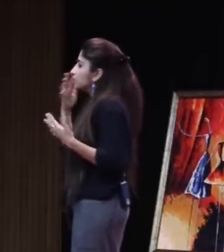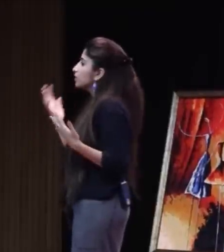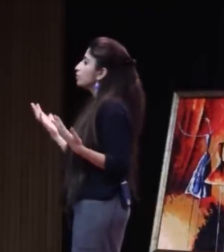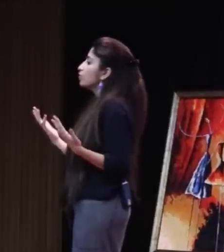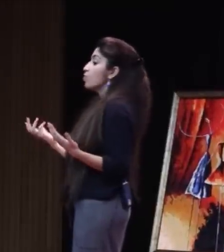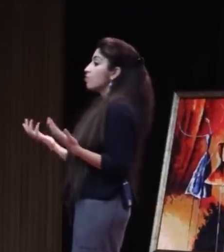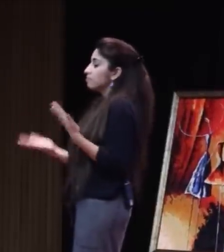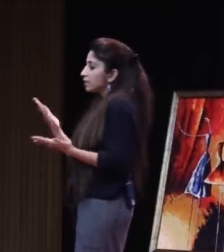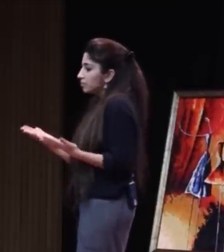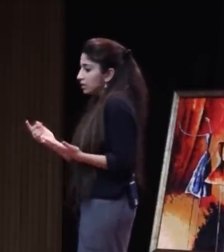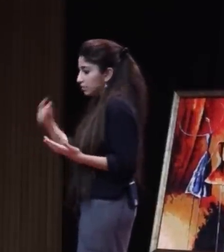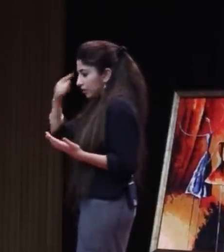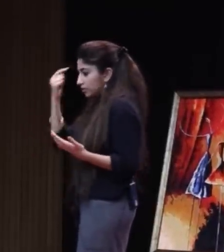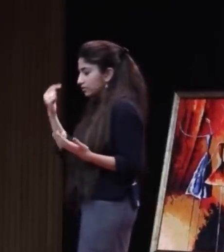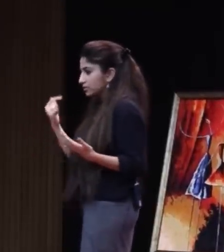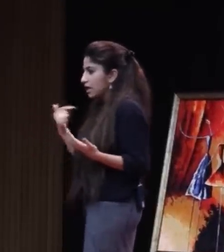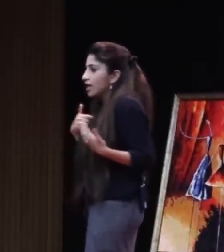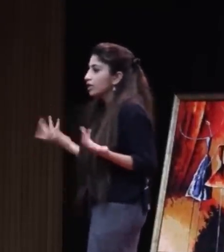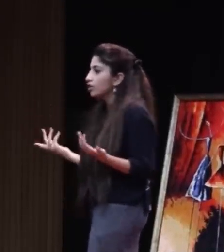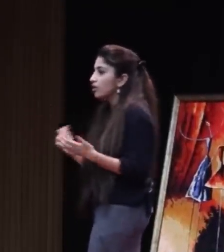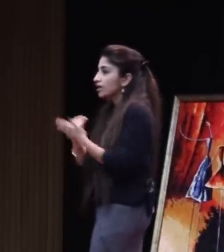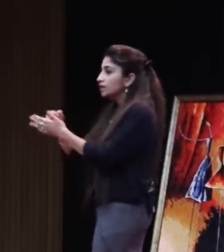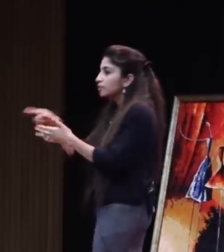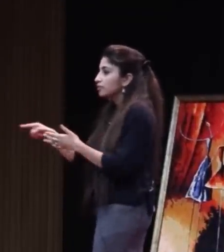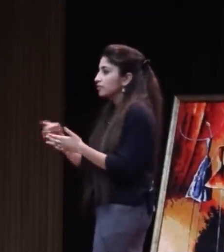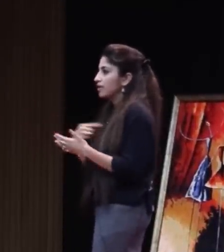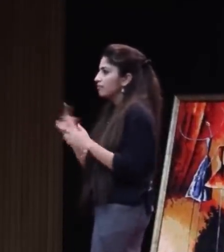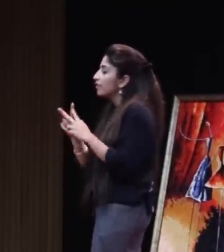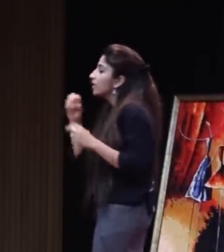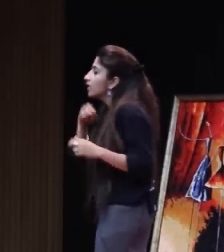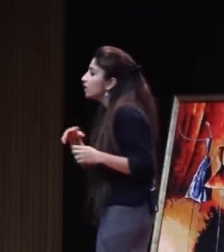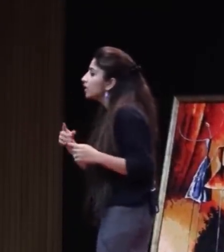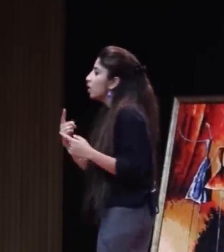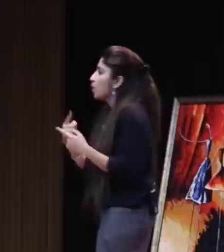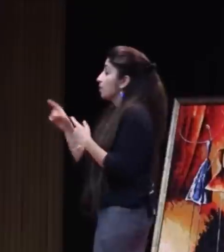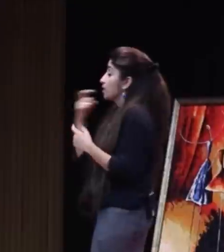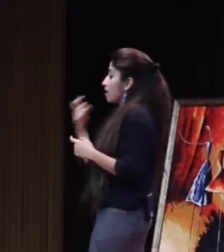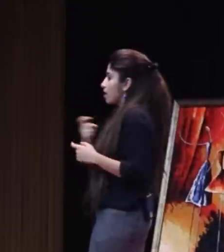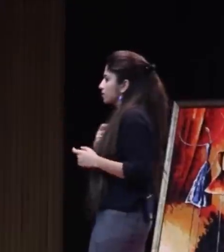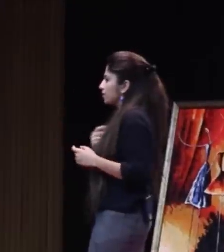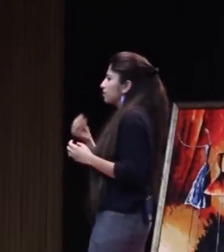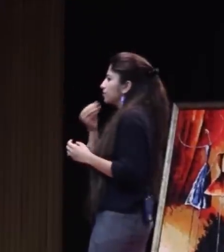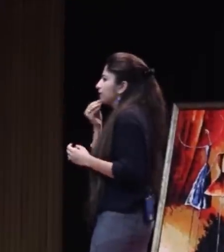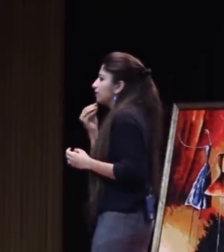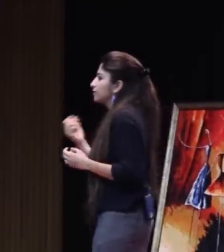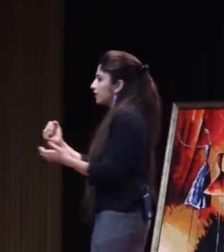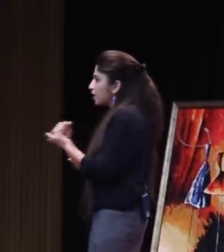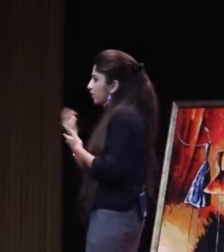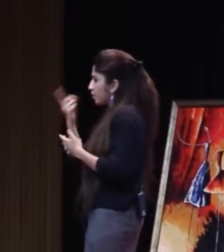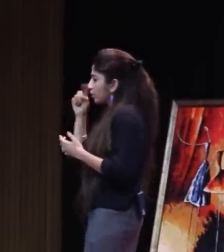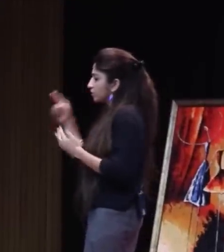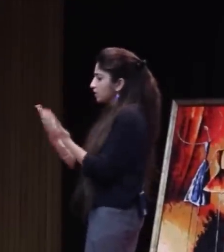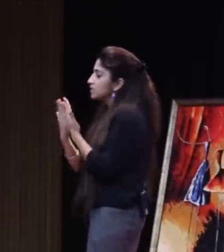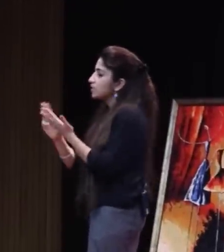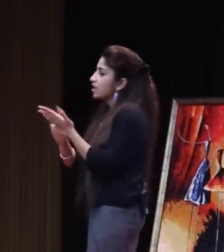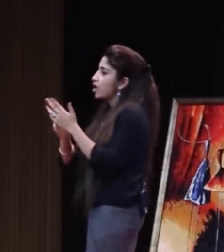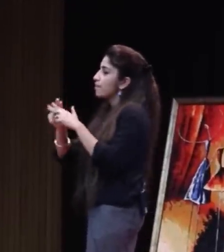me that he has saw me signing in an event. He further asked me if I can offer him a job, since he does